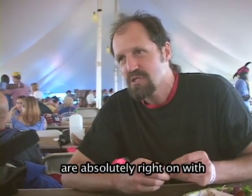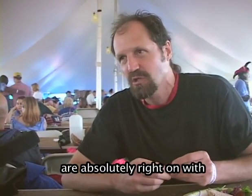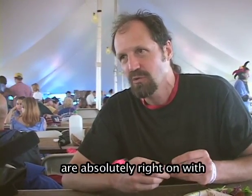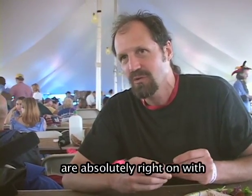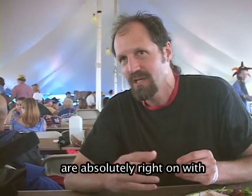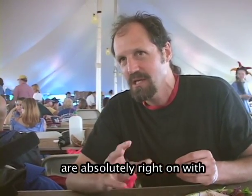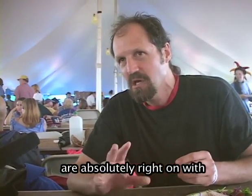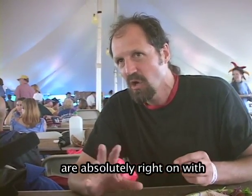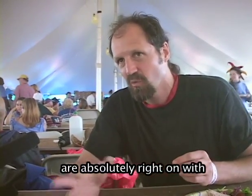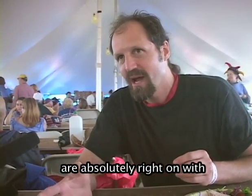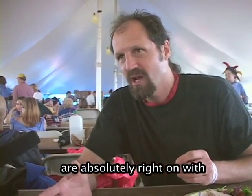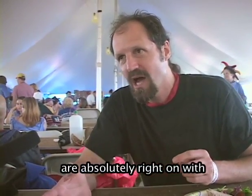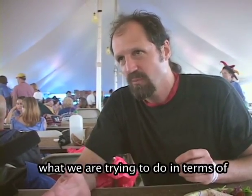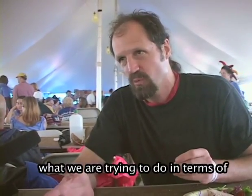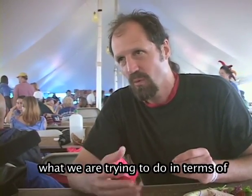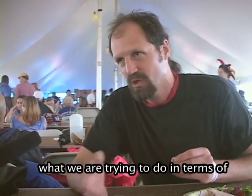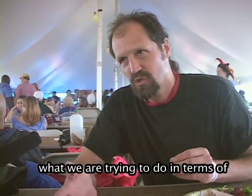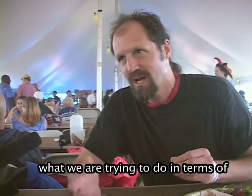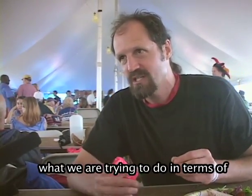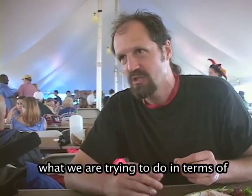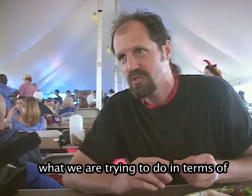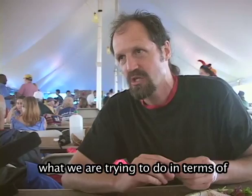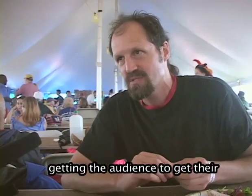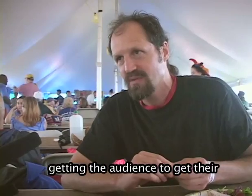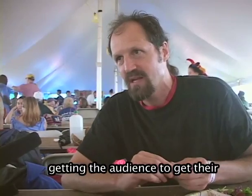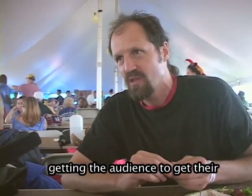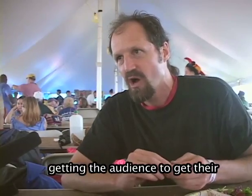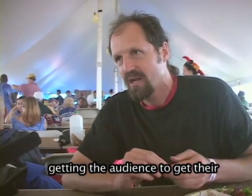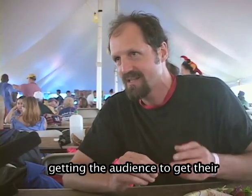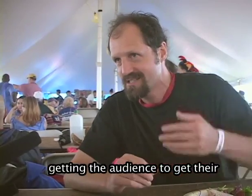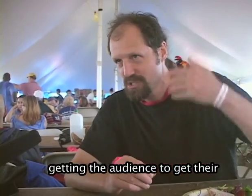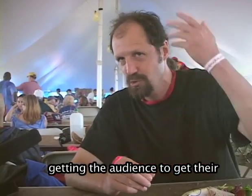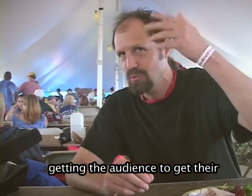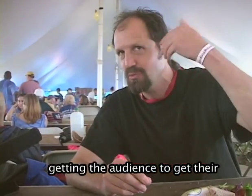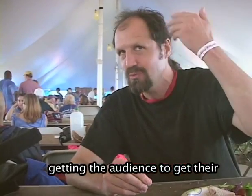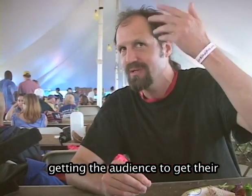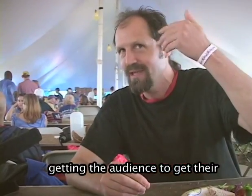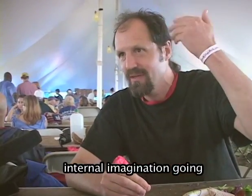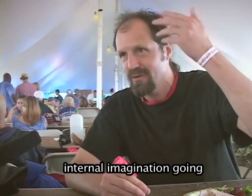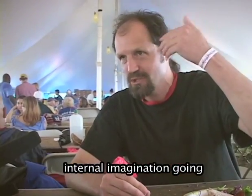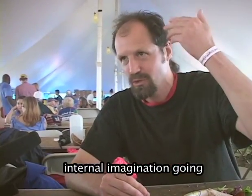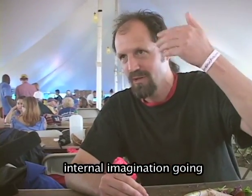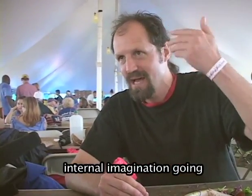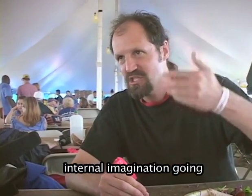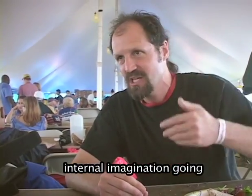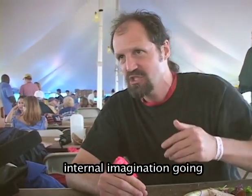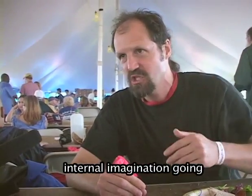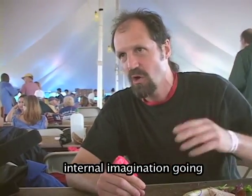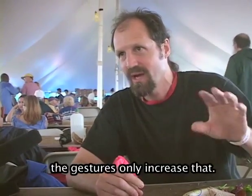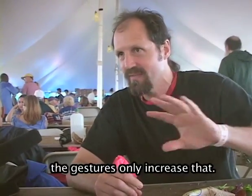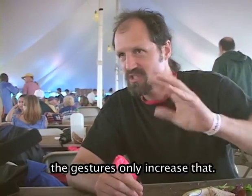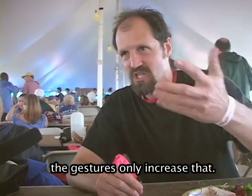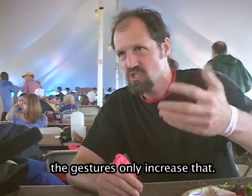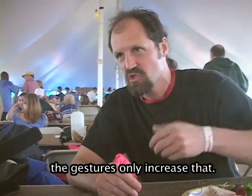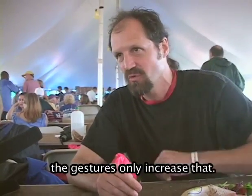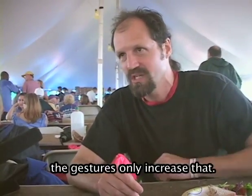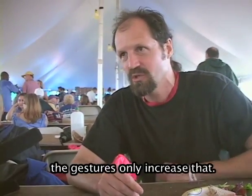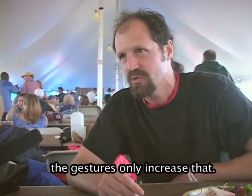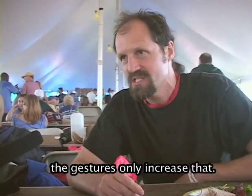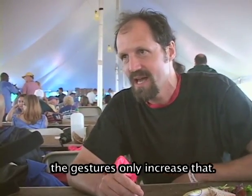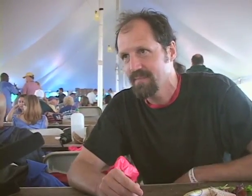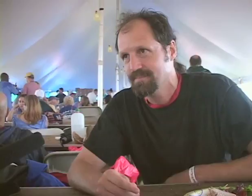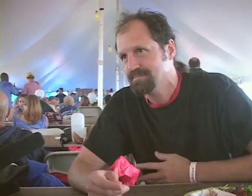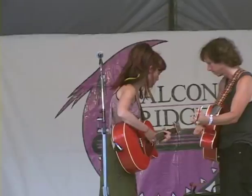are absolutely right on with what we're trying to do in terms of getting the audience to get their internal imagination going, and the gestures